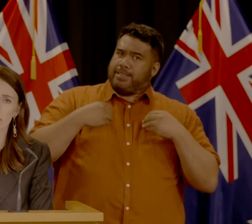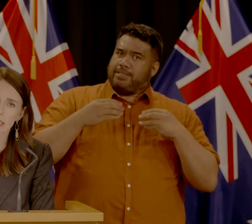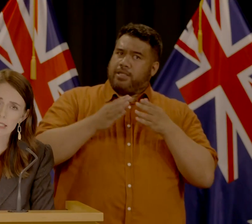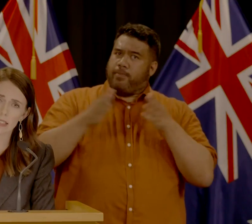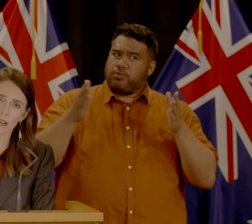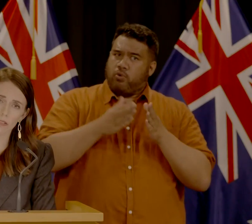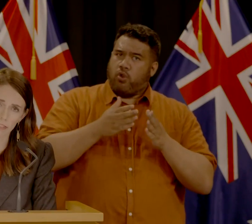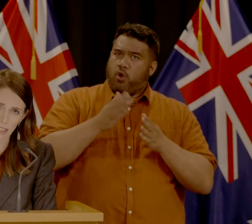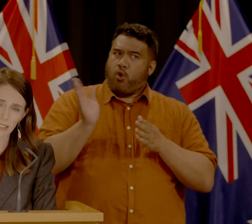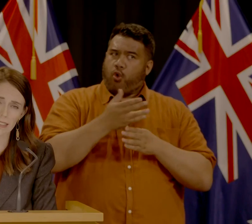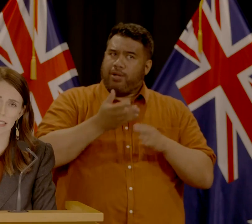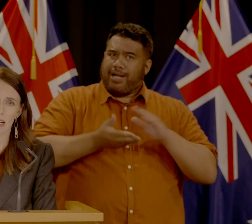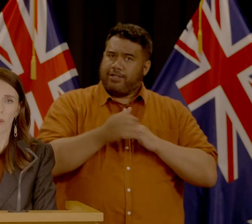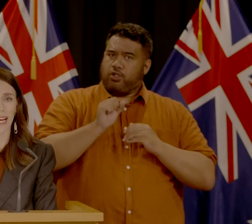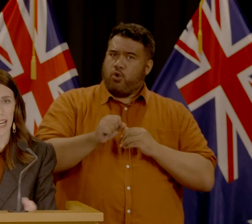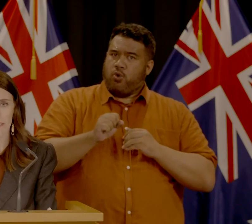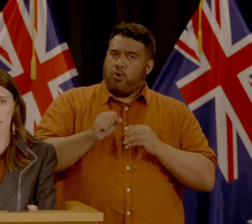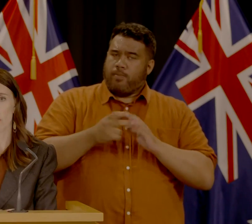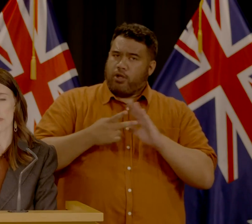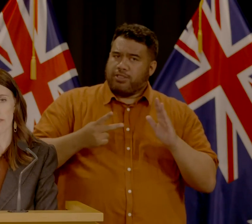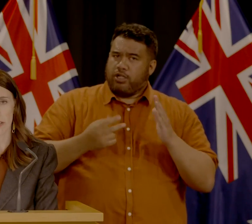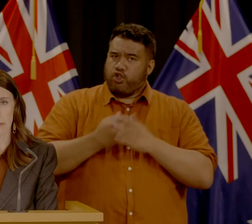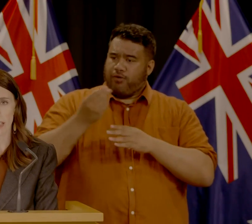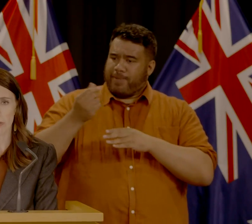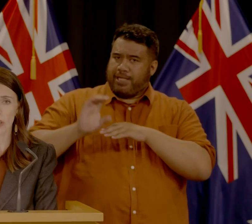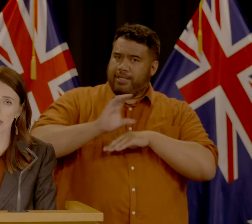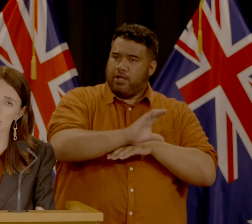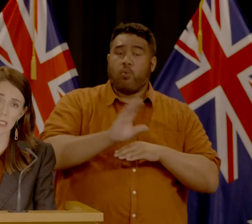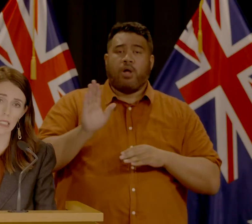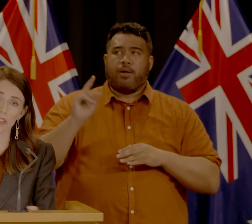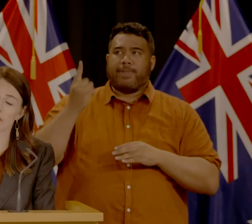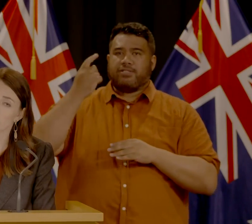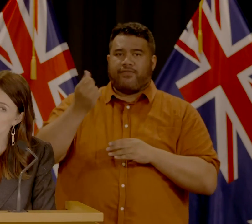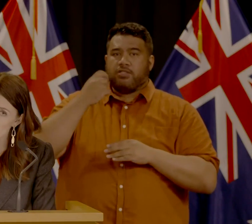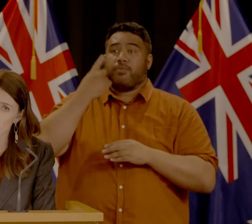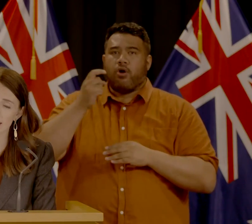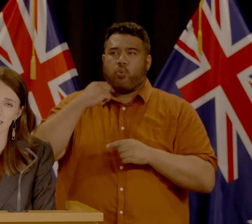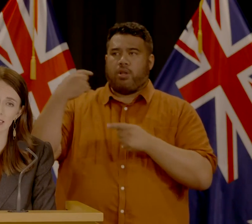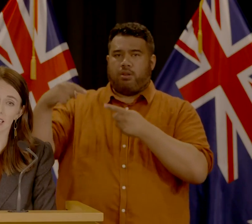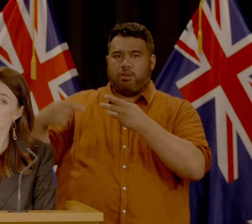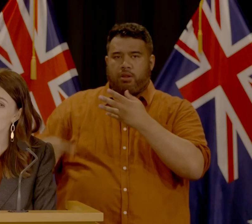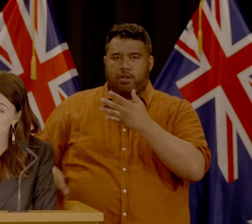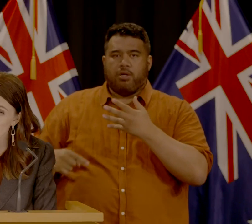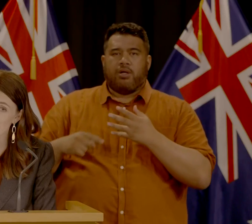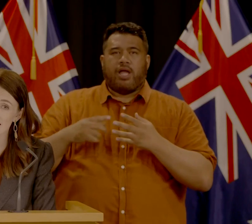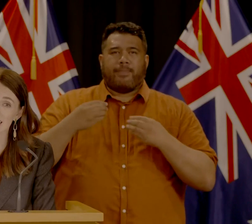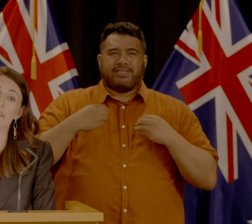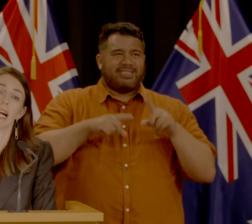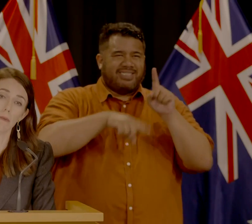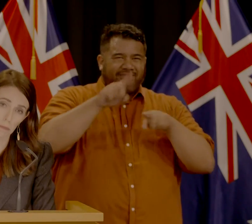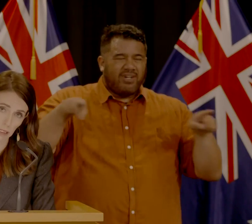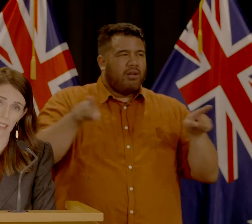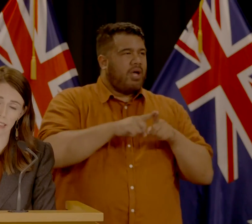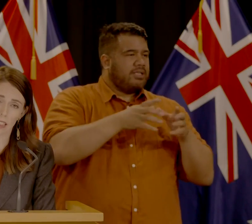to the Minister of Finance. We have, of course, been very mindful that there's businesses of different sizes, different capacity,